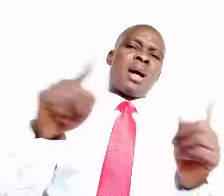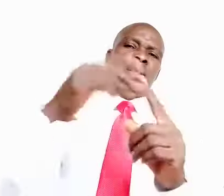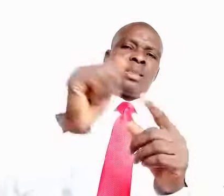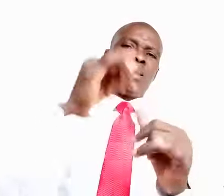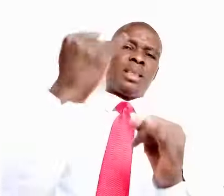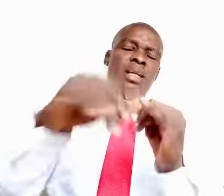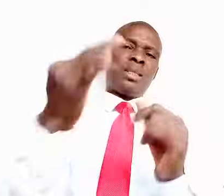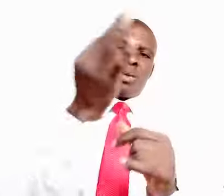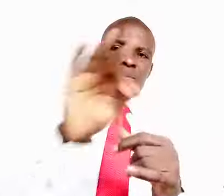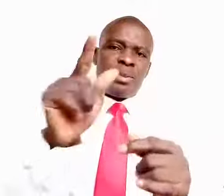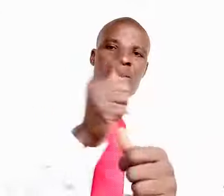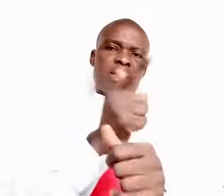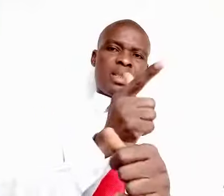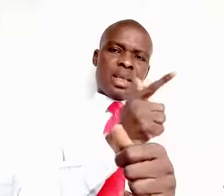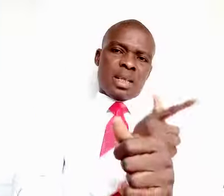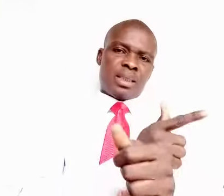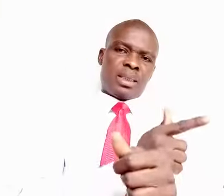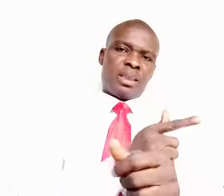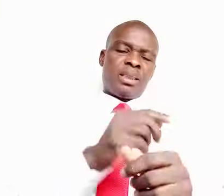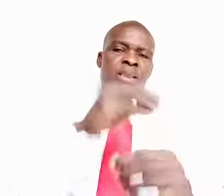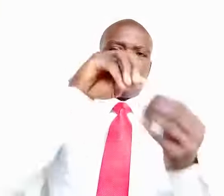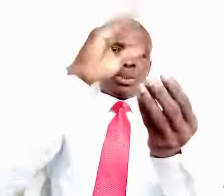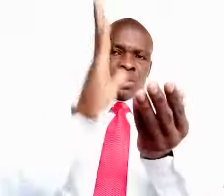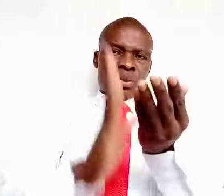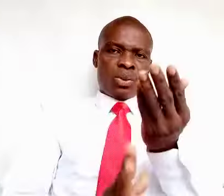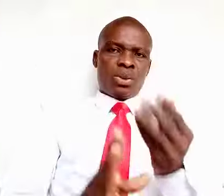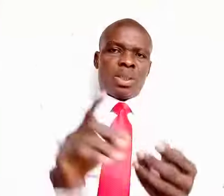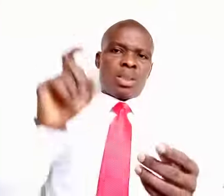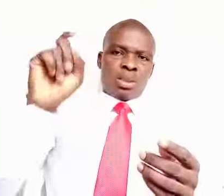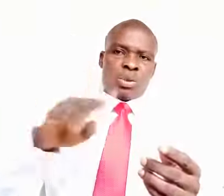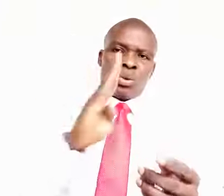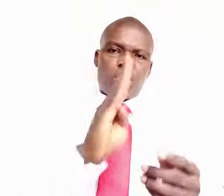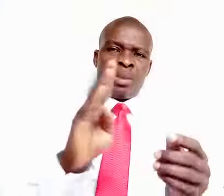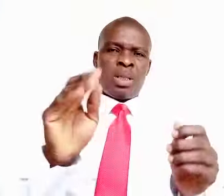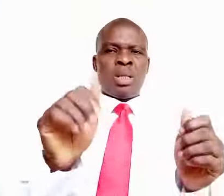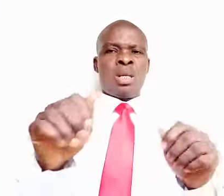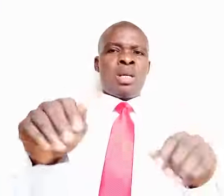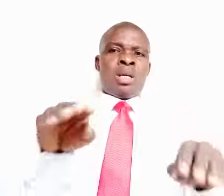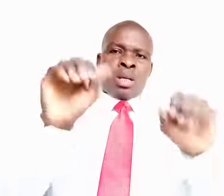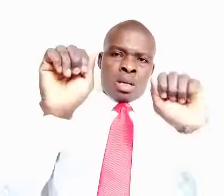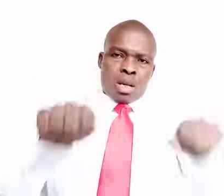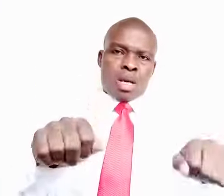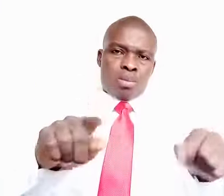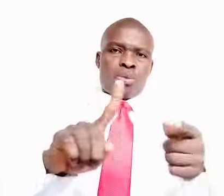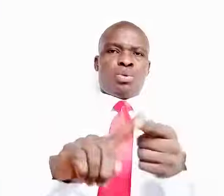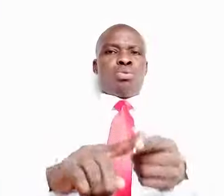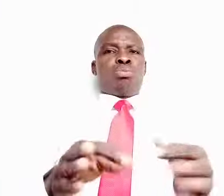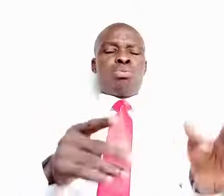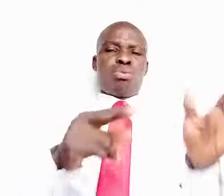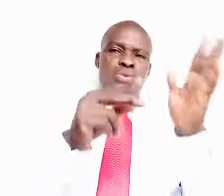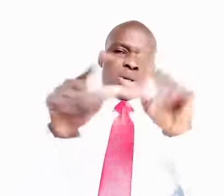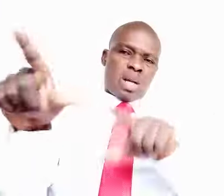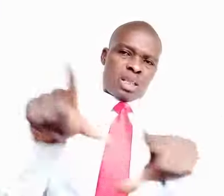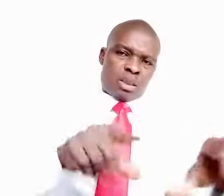students should be able to, one, explain dishonesty. Two, point out the causes of